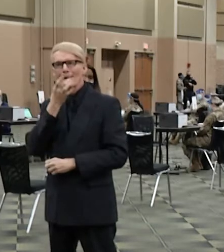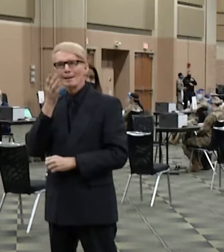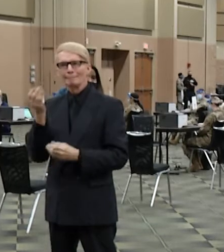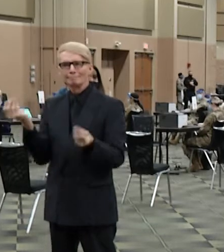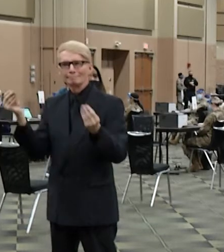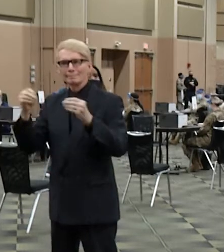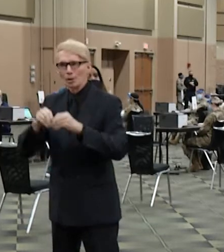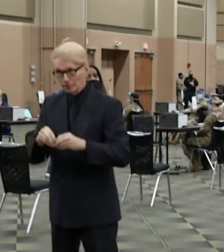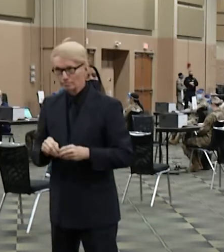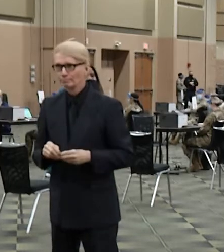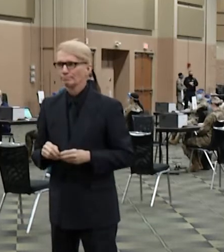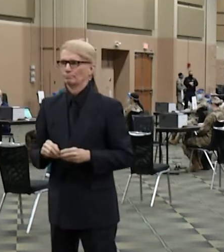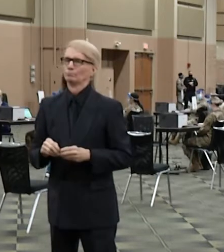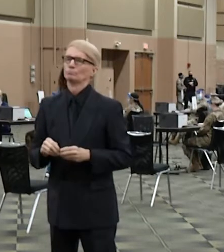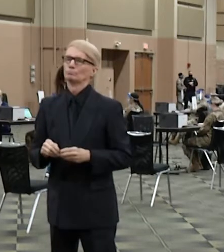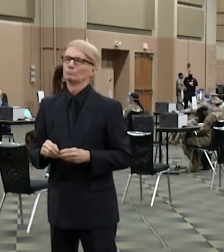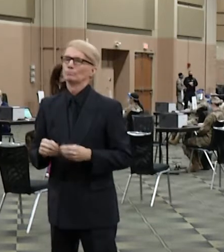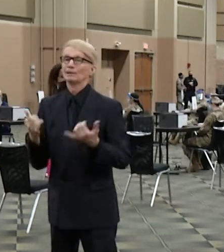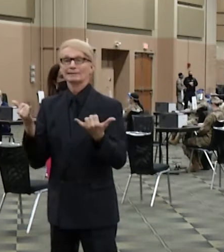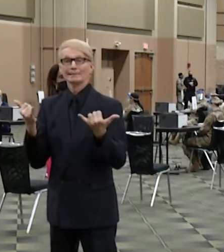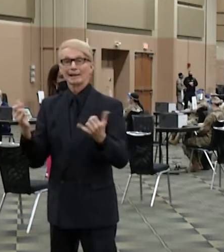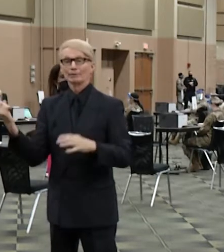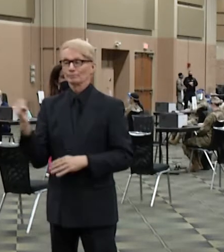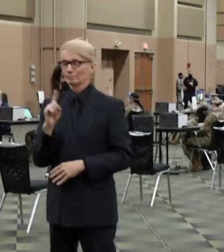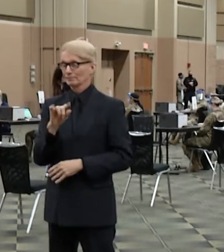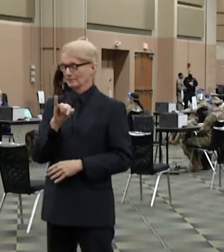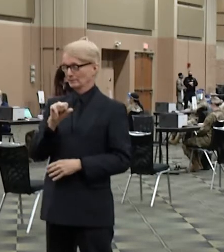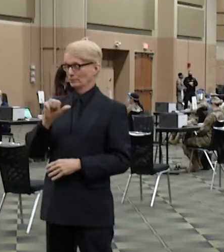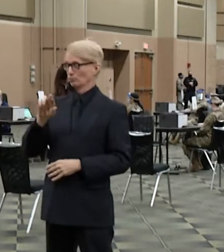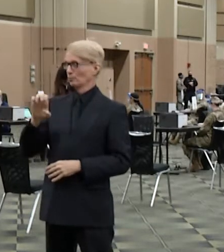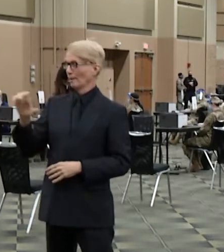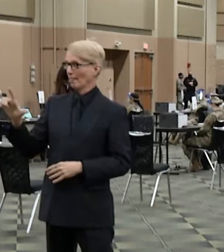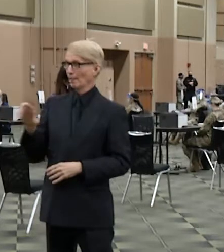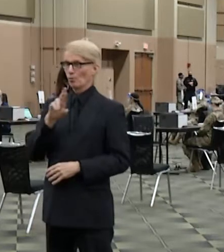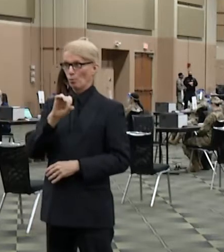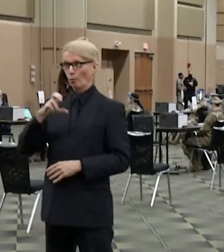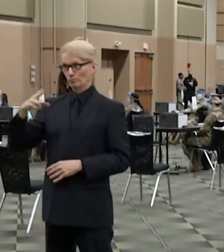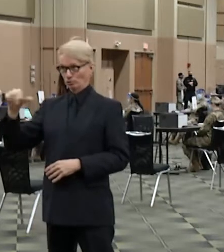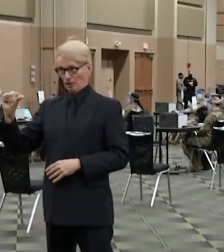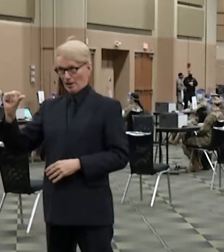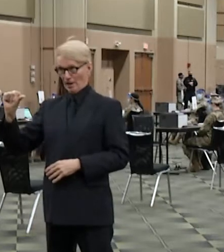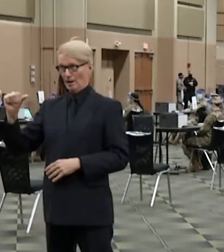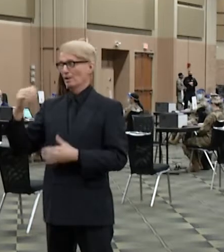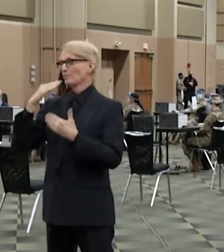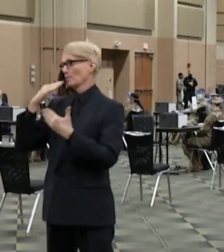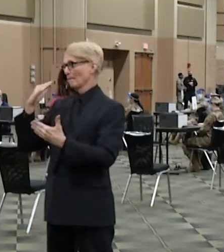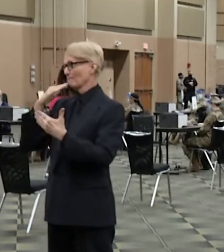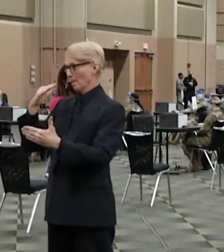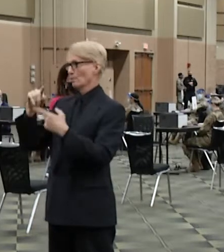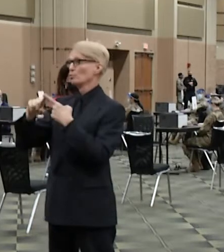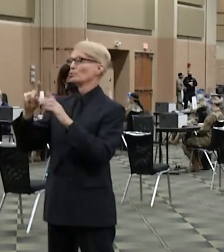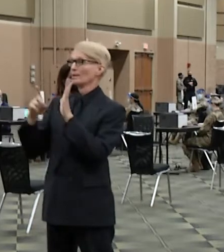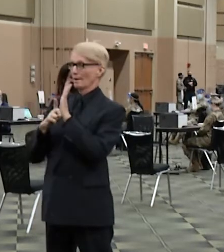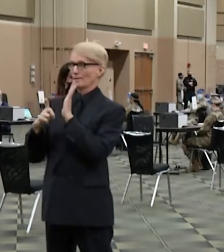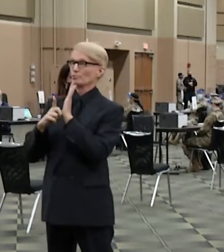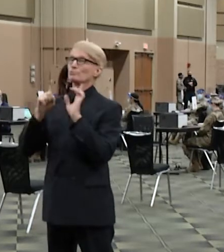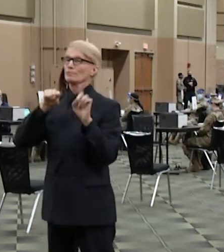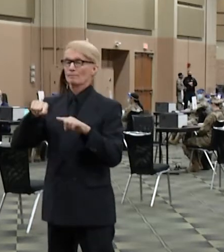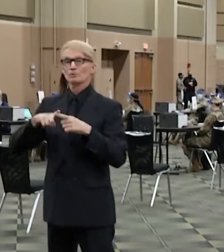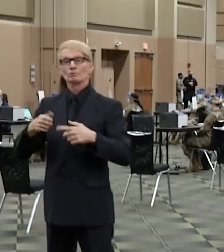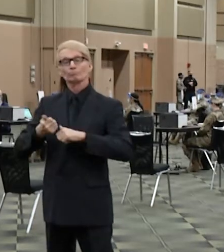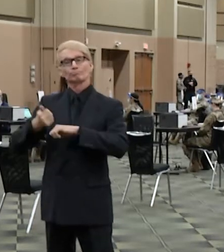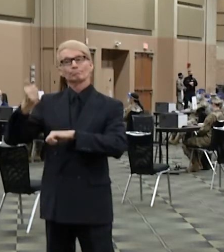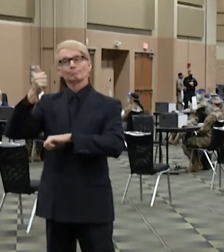Now I'd like to welcome to the podium Israel Rocha. I'm very grateful to him for coming to head our healthcare